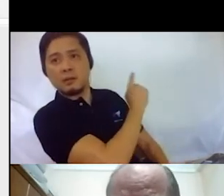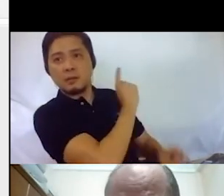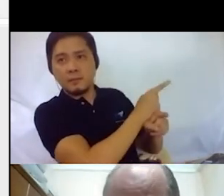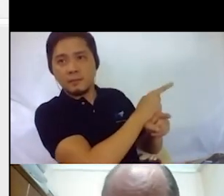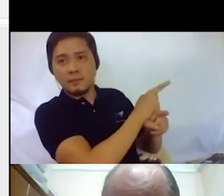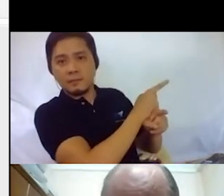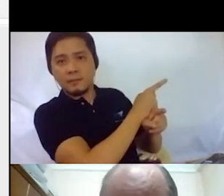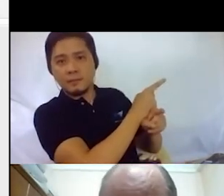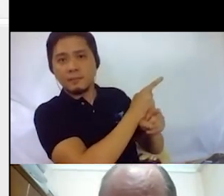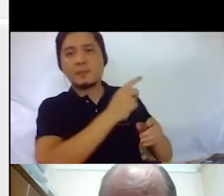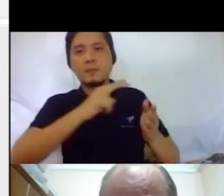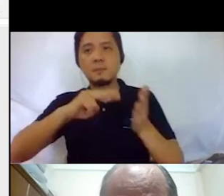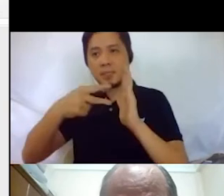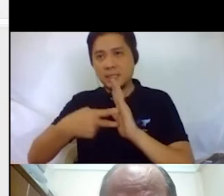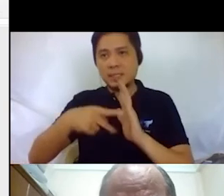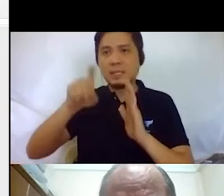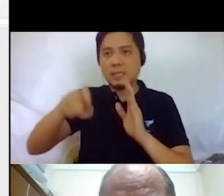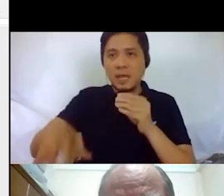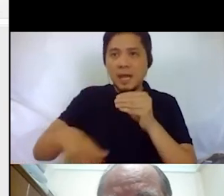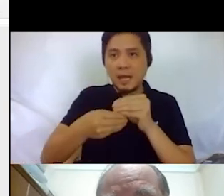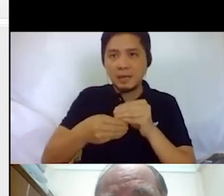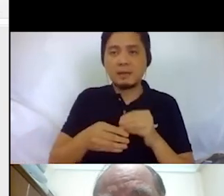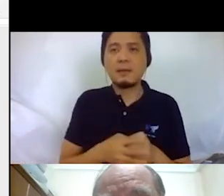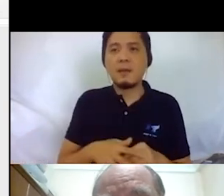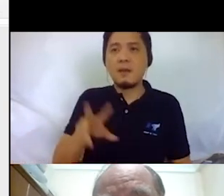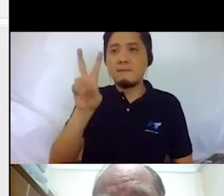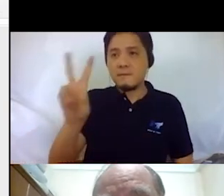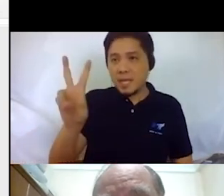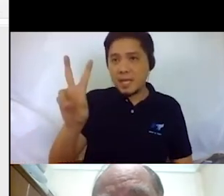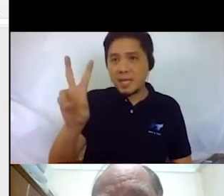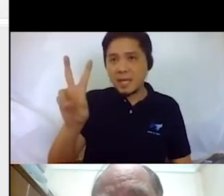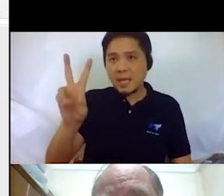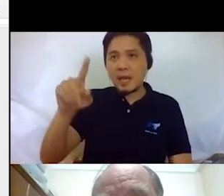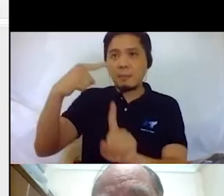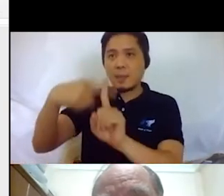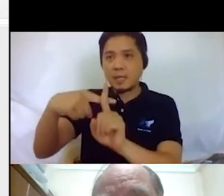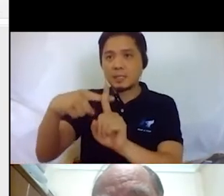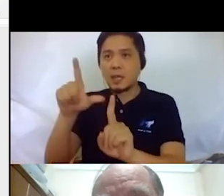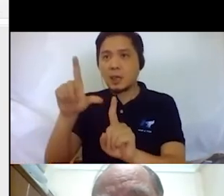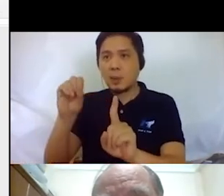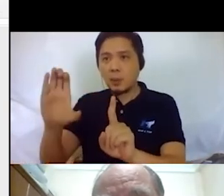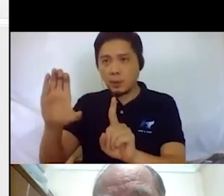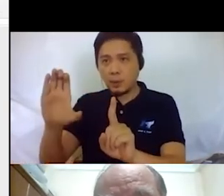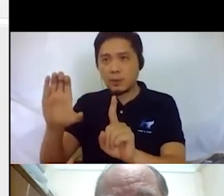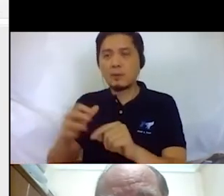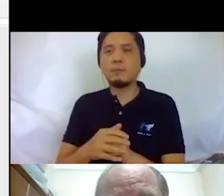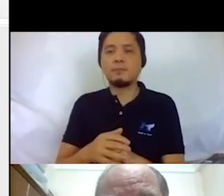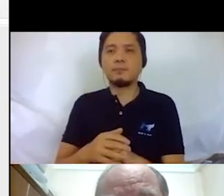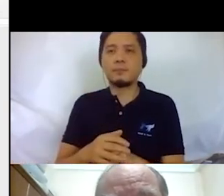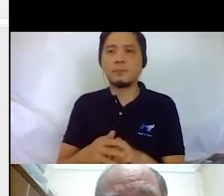to add V plus location or V plus